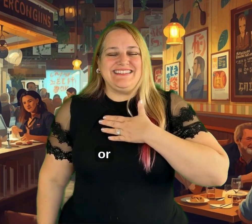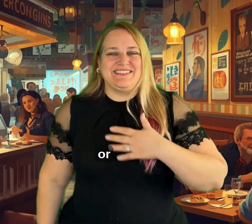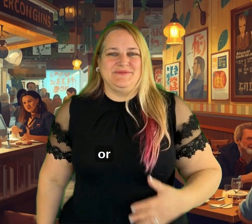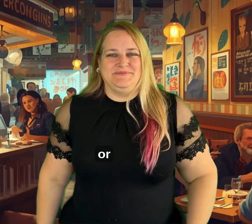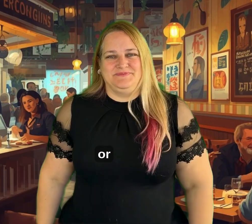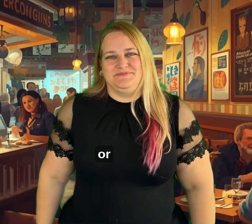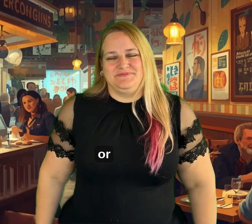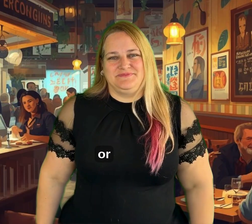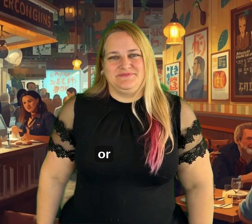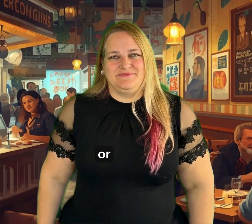please.